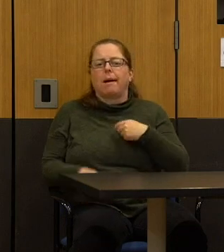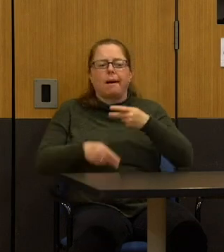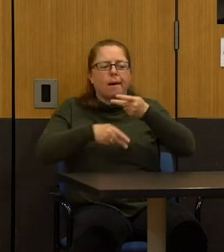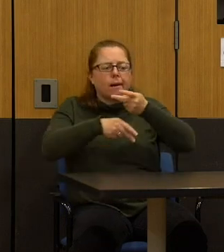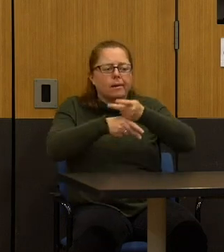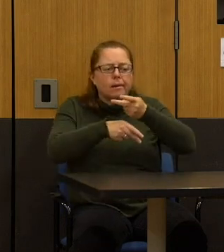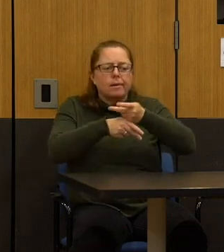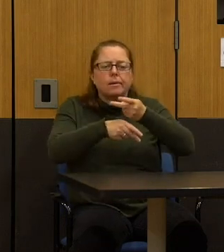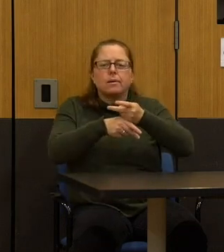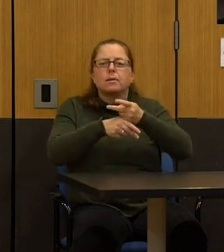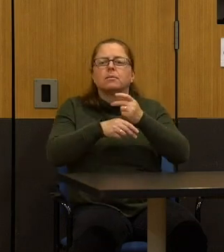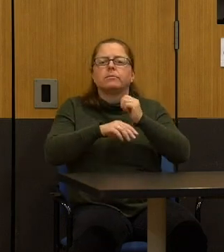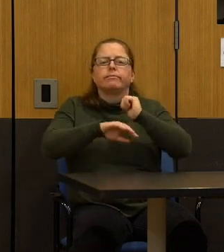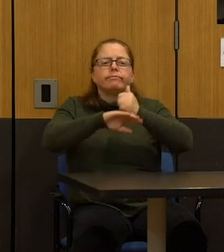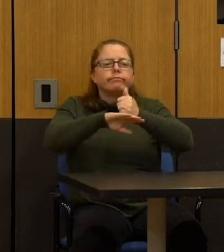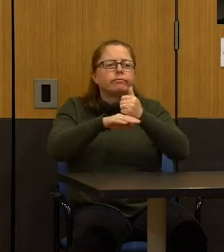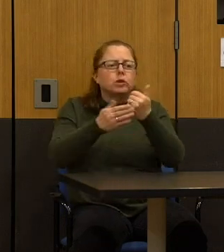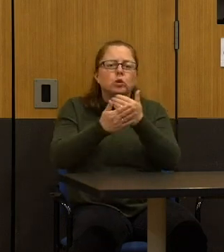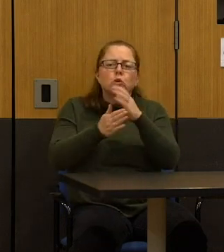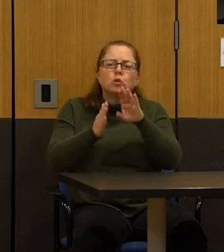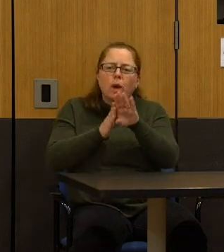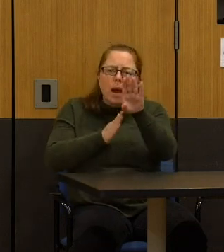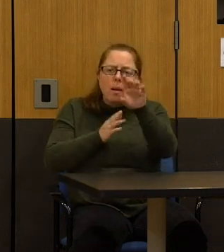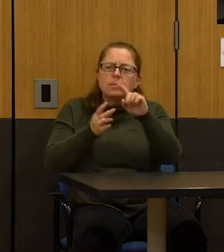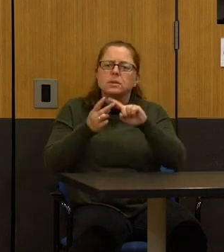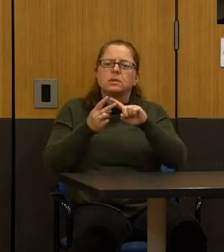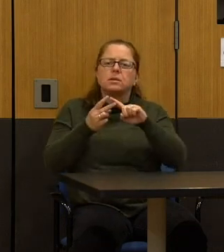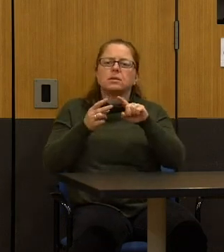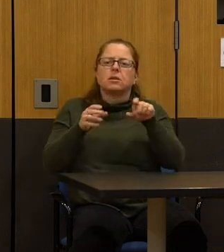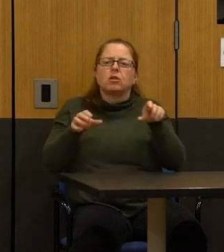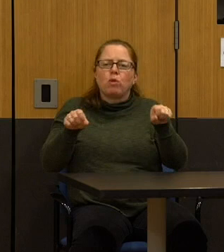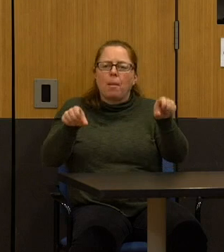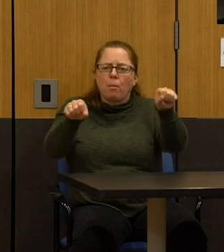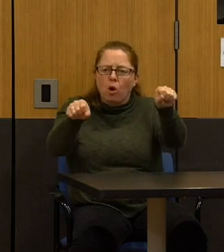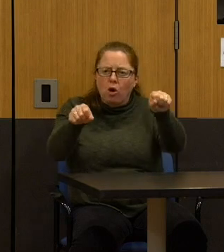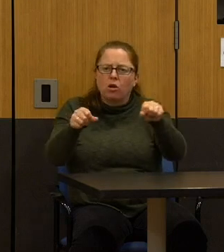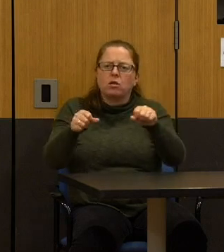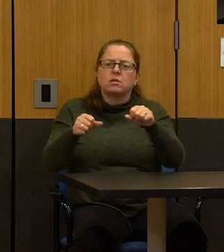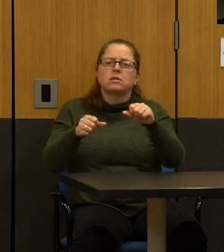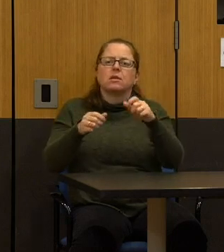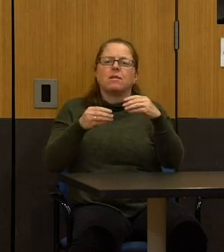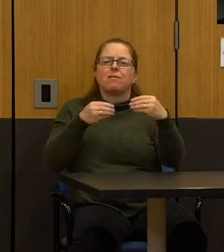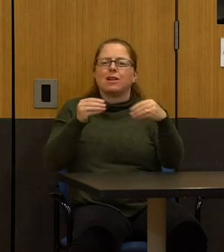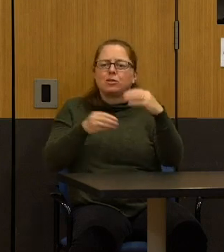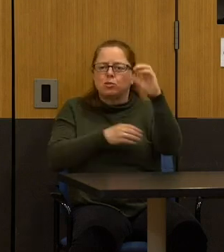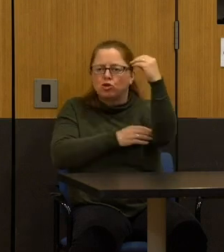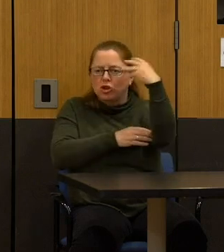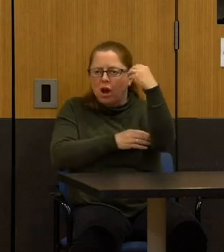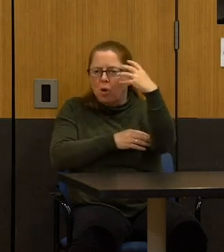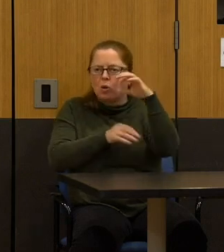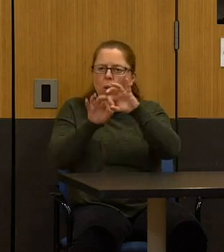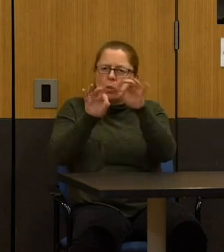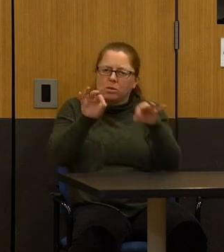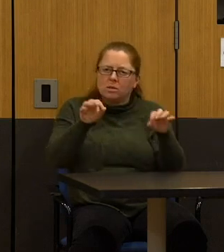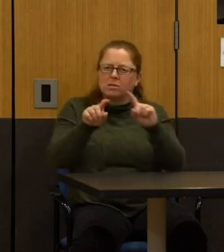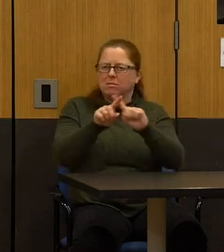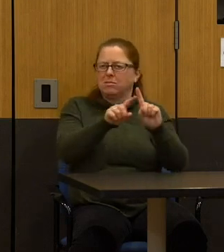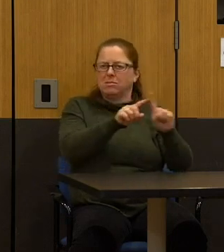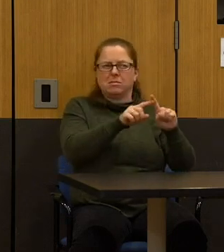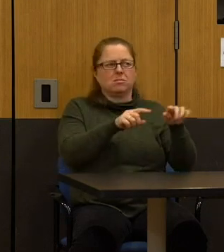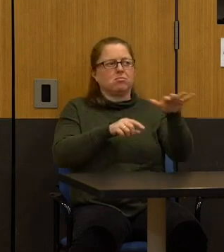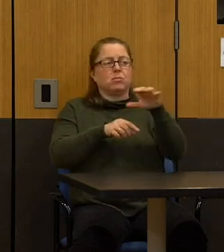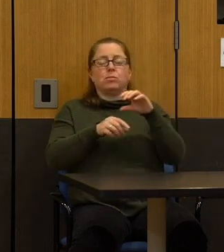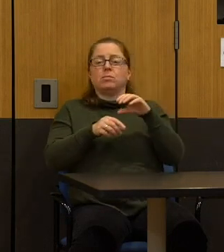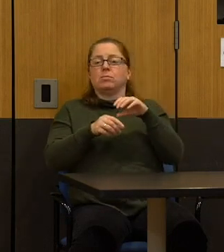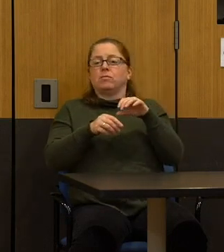the installation of ramps and lifts and grab bars and flexible shower hoses, all those kinds of things that people in the city of